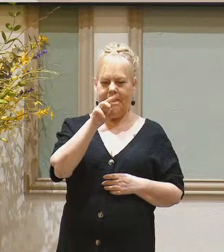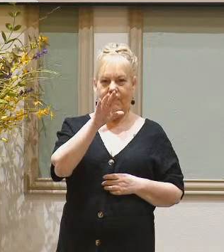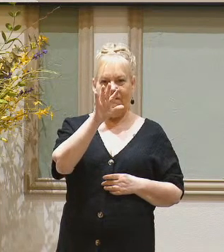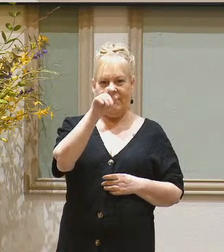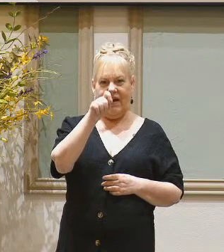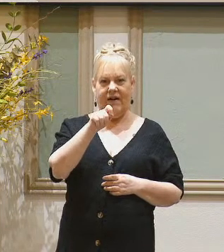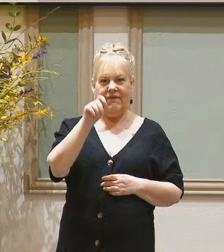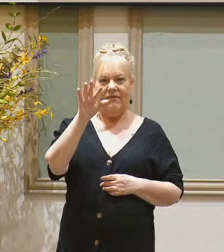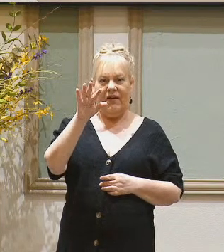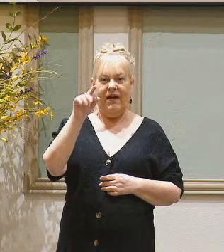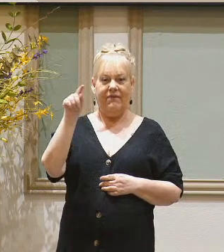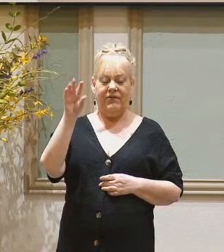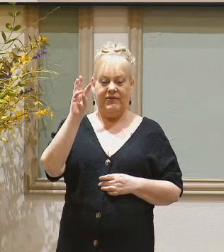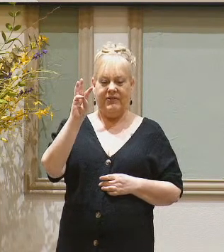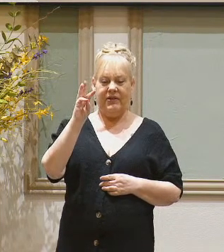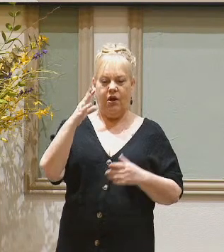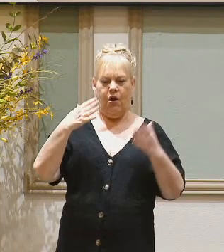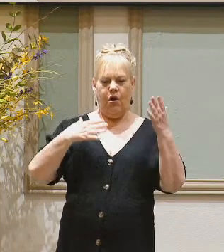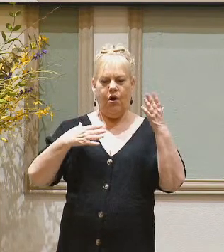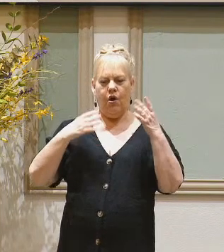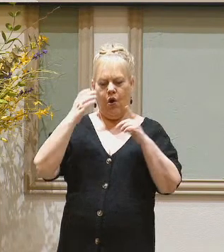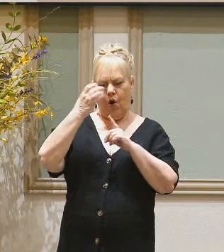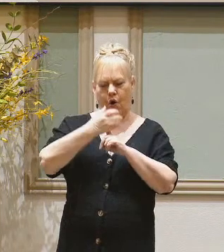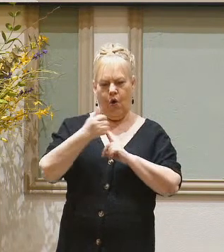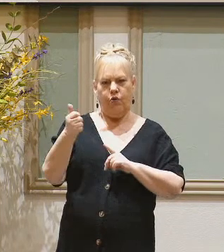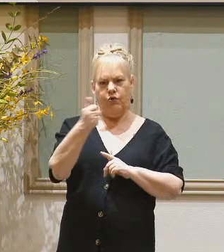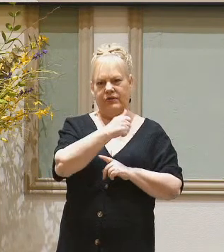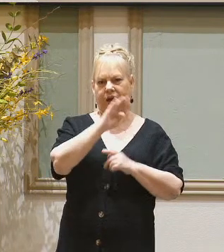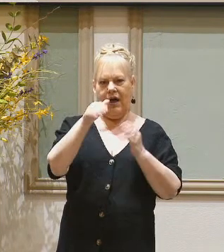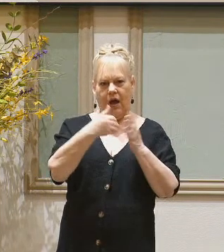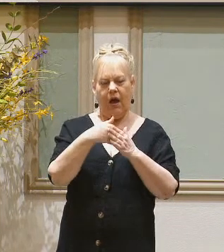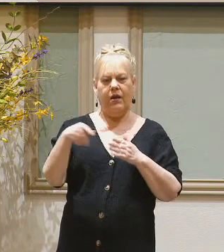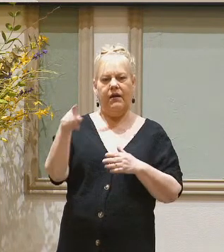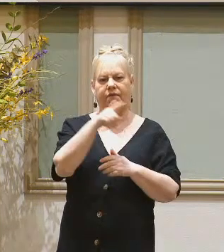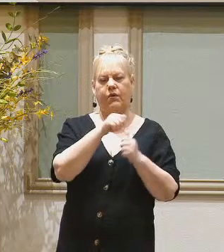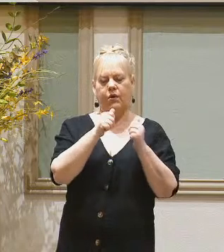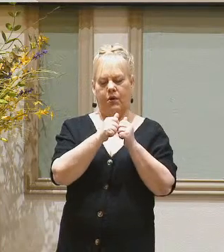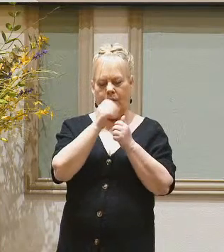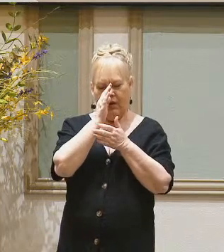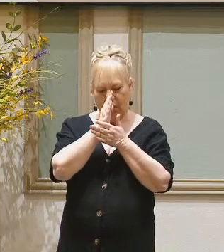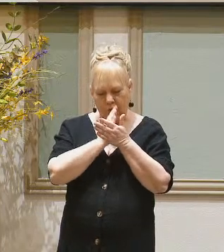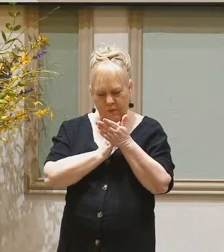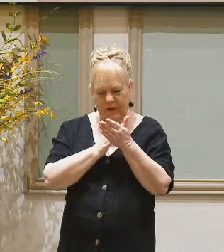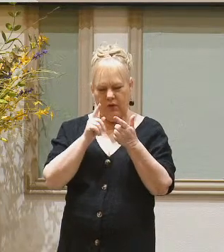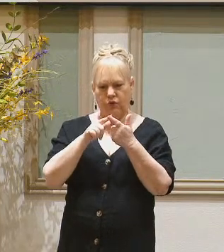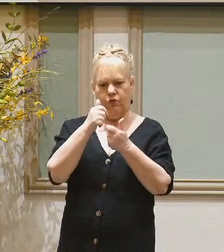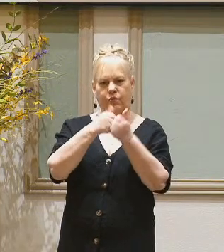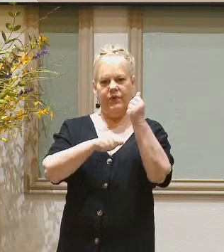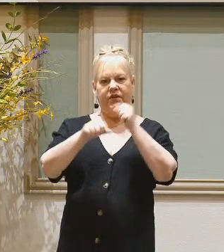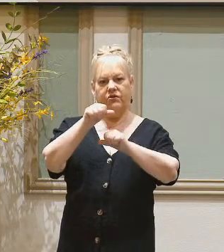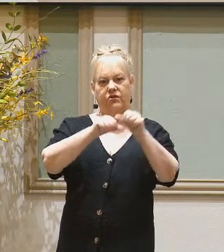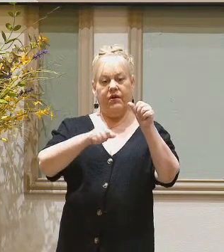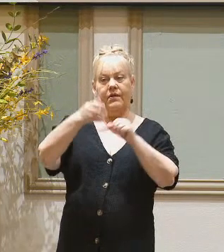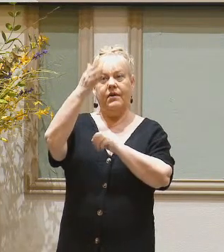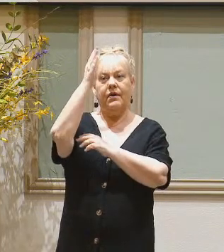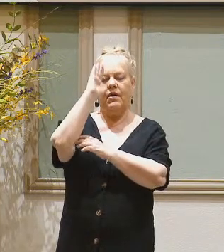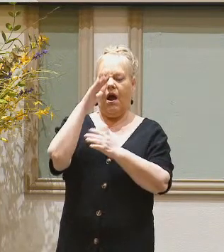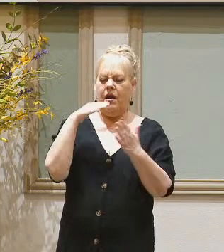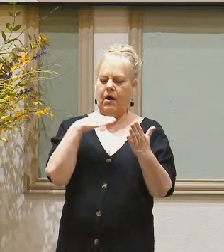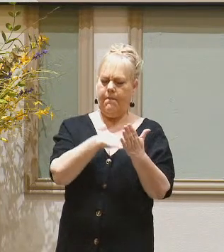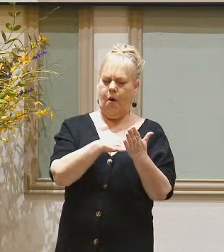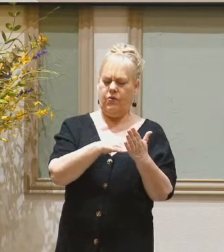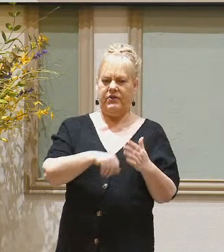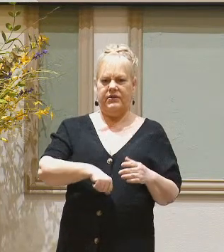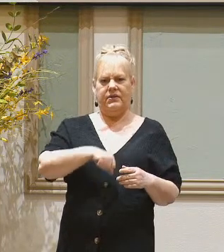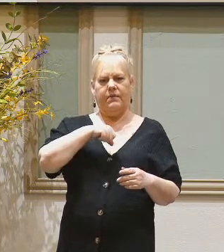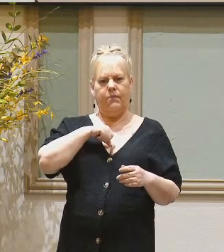6. "Clothe yourselves, all of you, with humility toward one another. For God opposes the